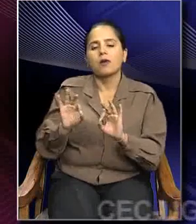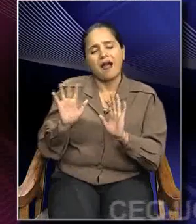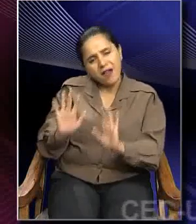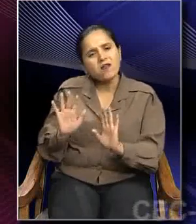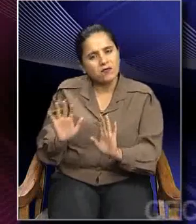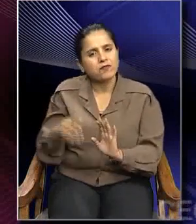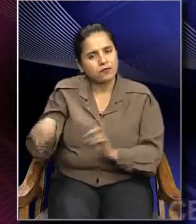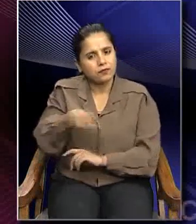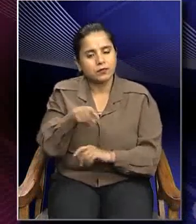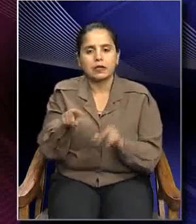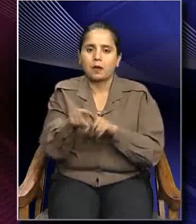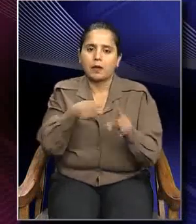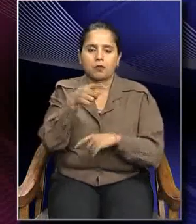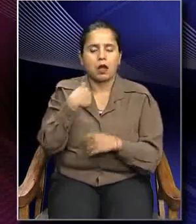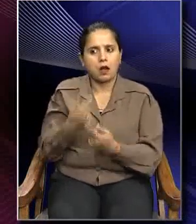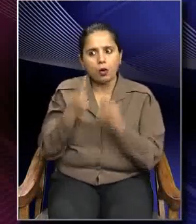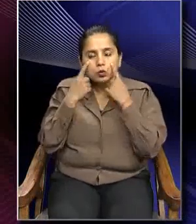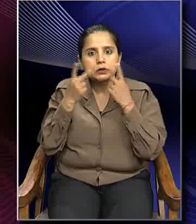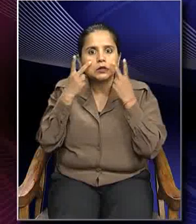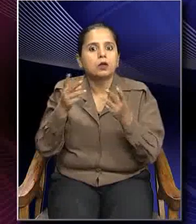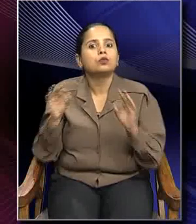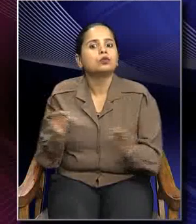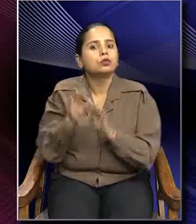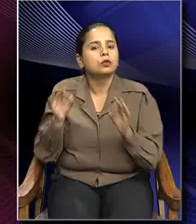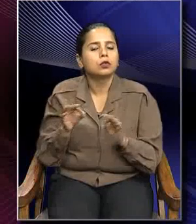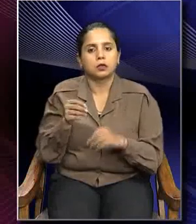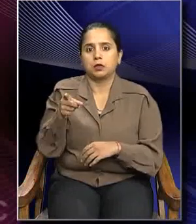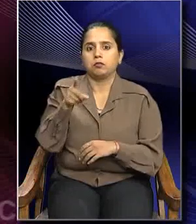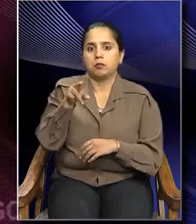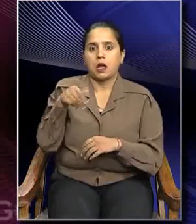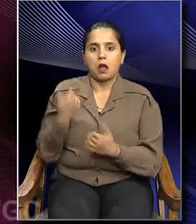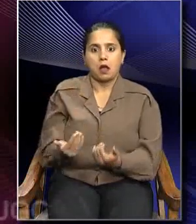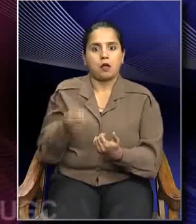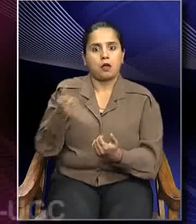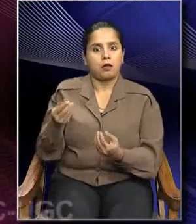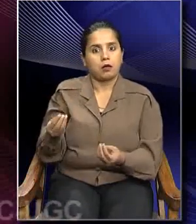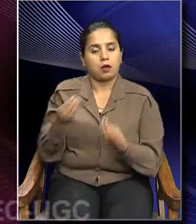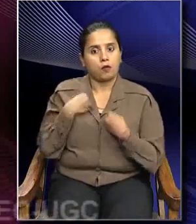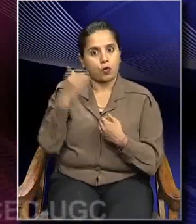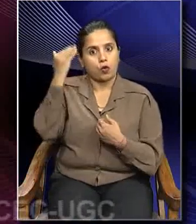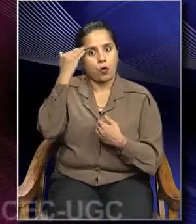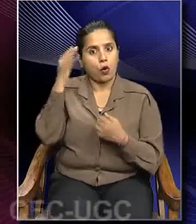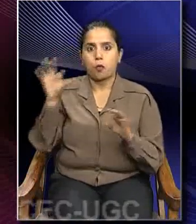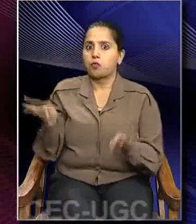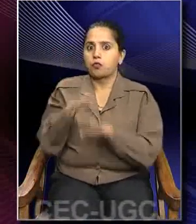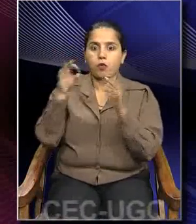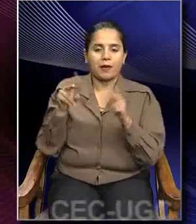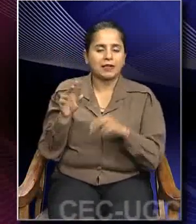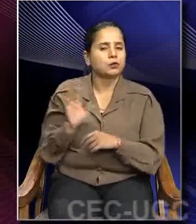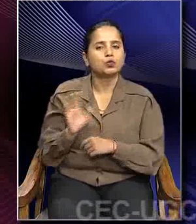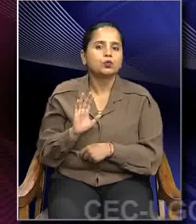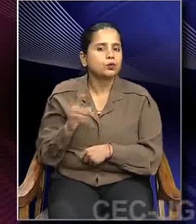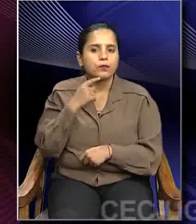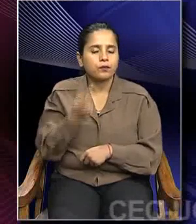if we are saying that we do not perceive something does not mean that it's going to give us a knowledge of non-existence. As